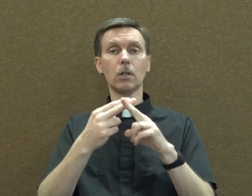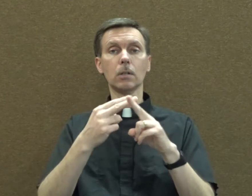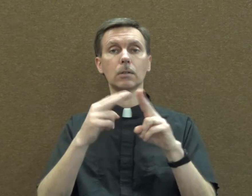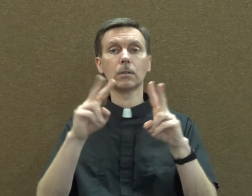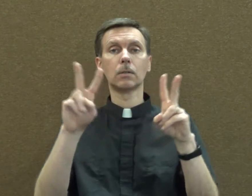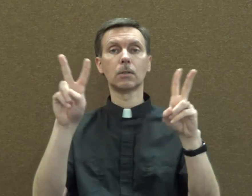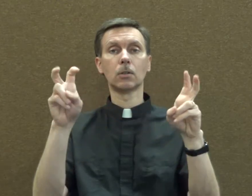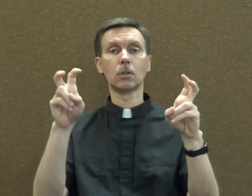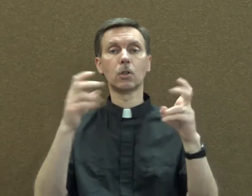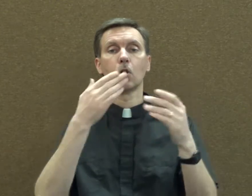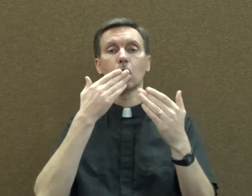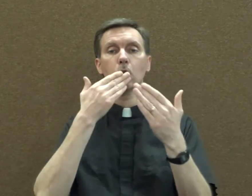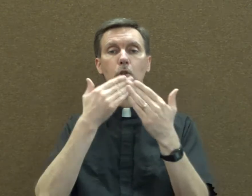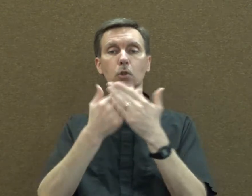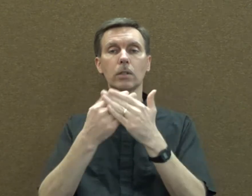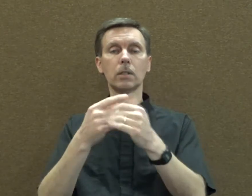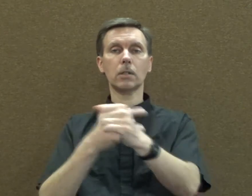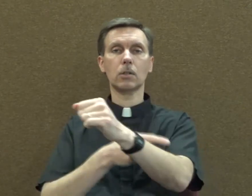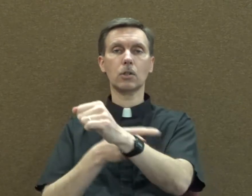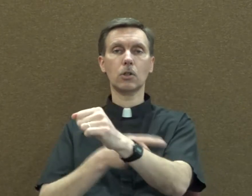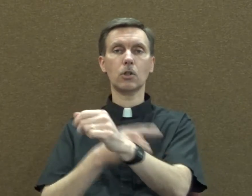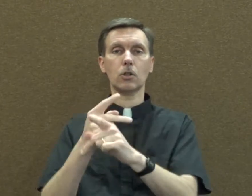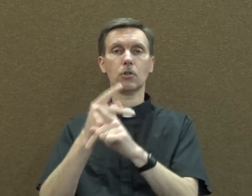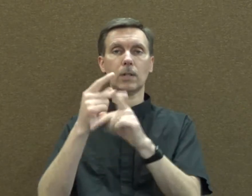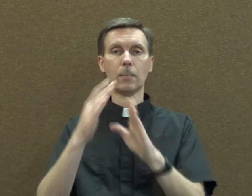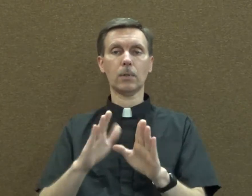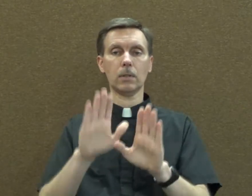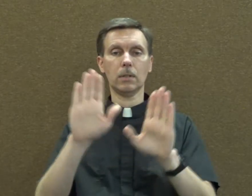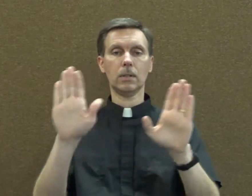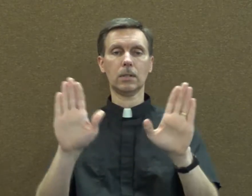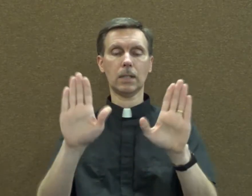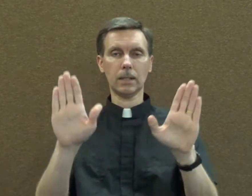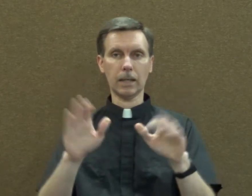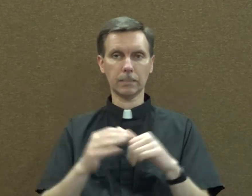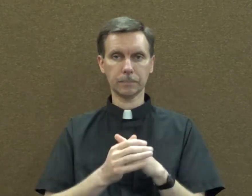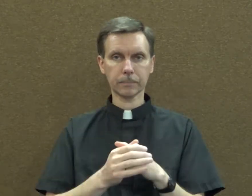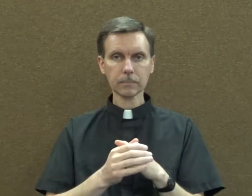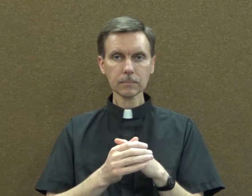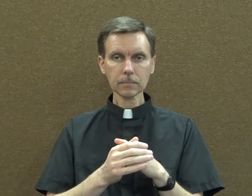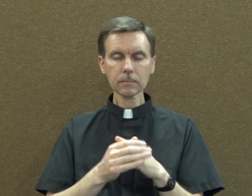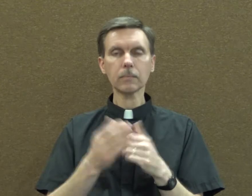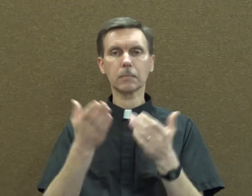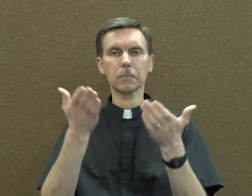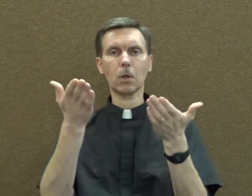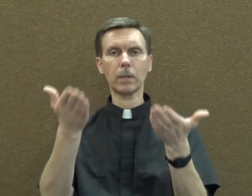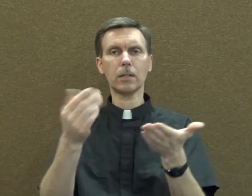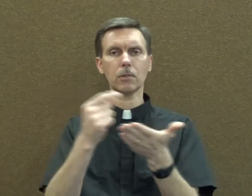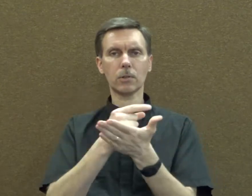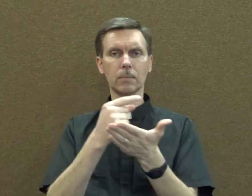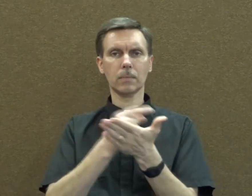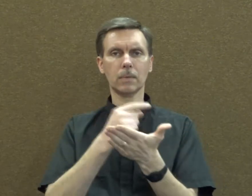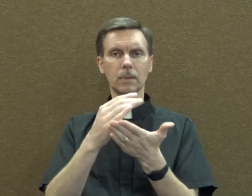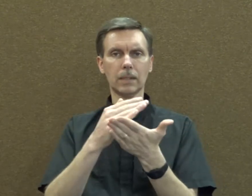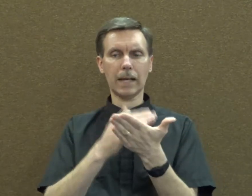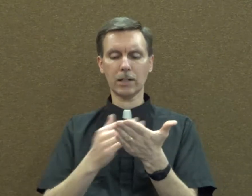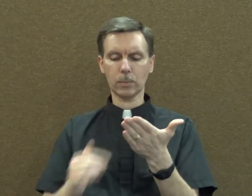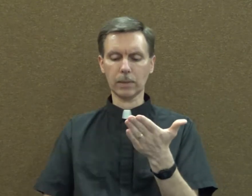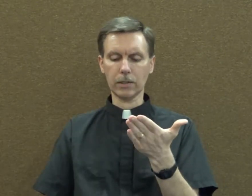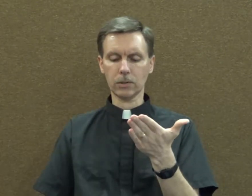called Good Shepherd Sunday. So here's the gospel lesson.